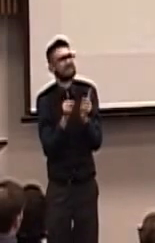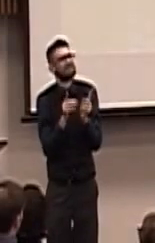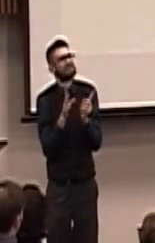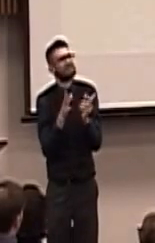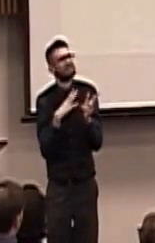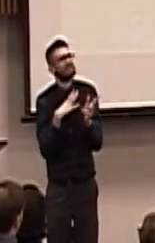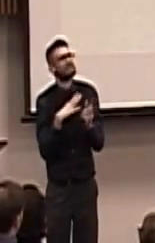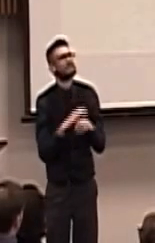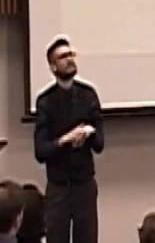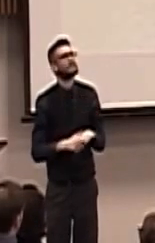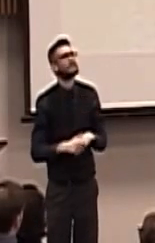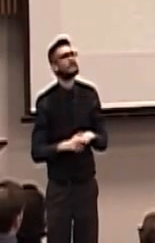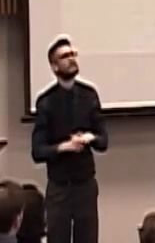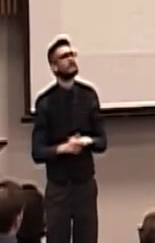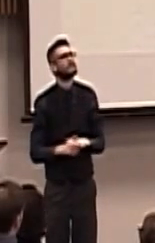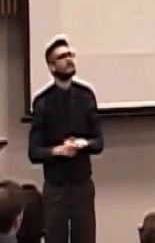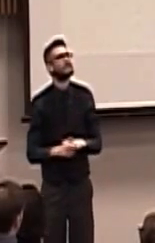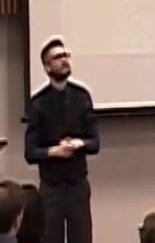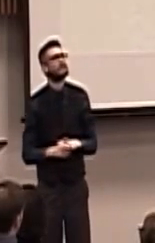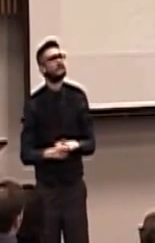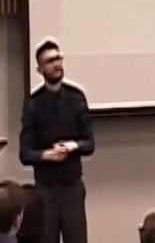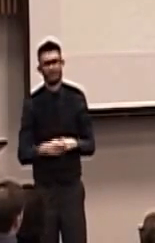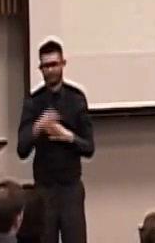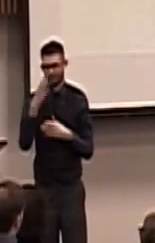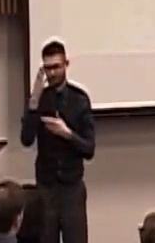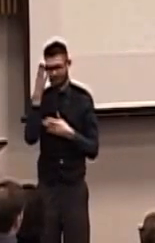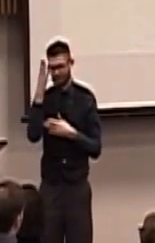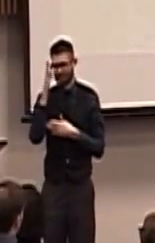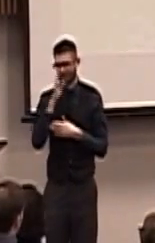drier. And then God brought forth some